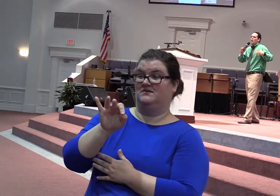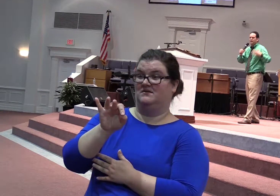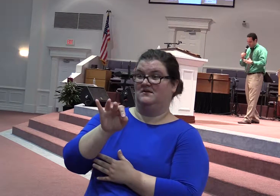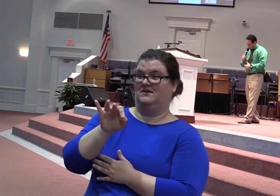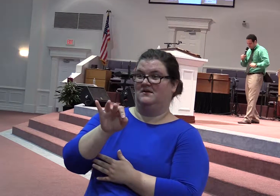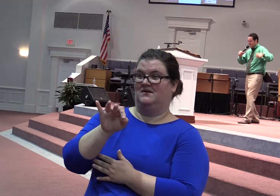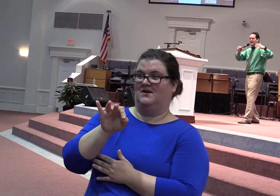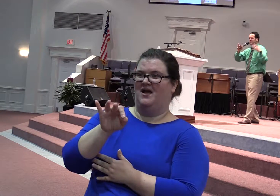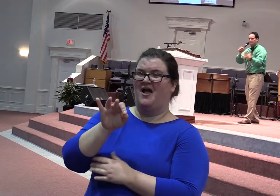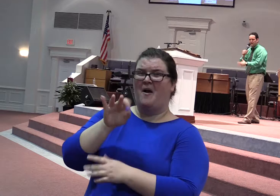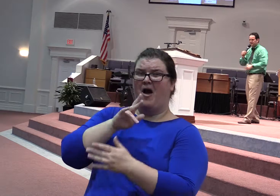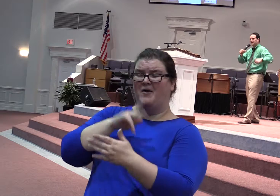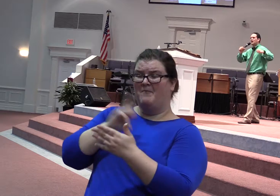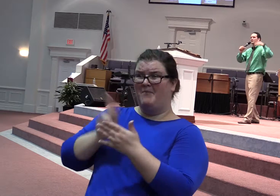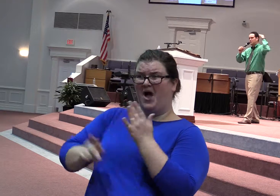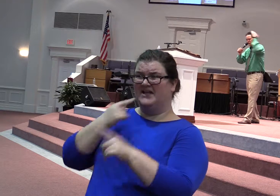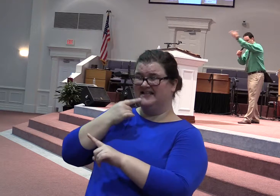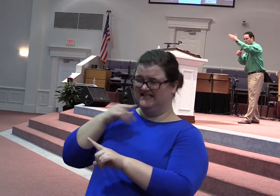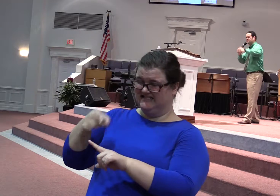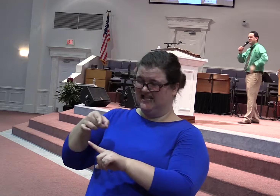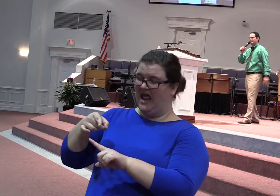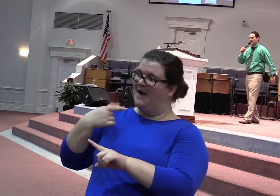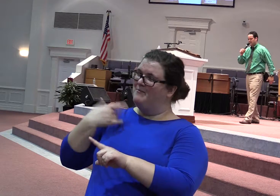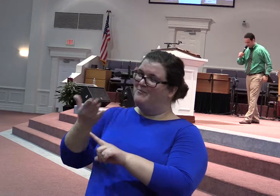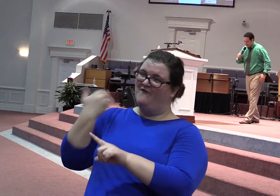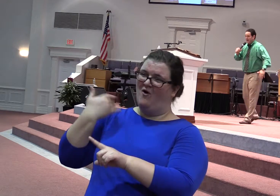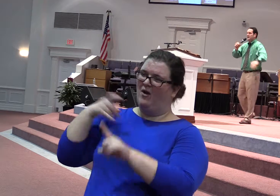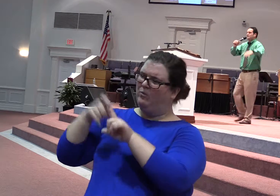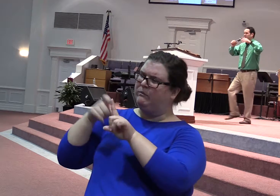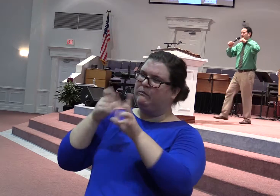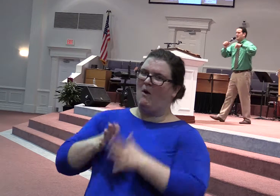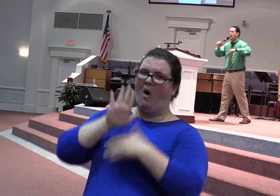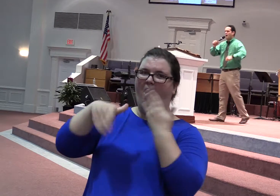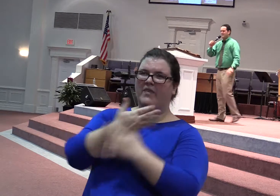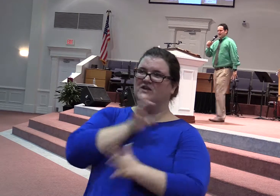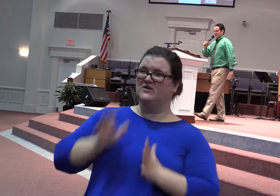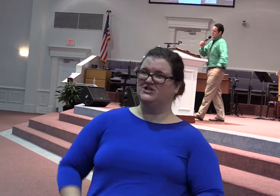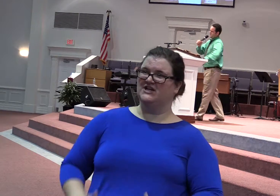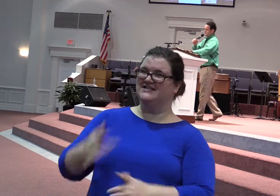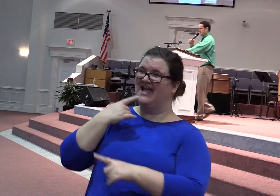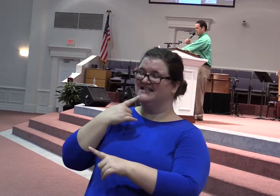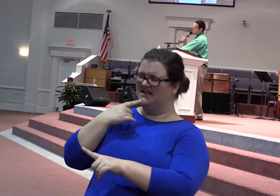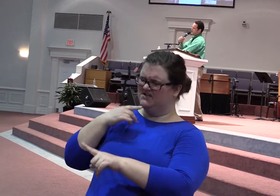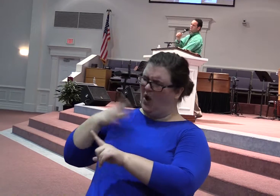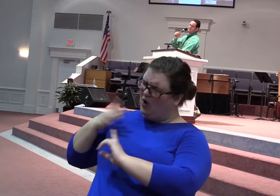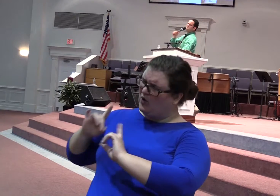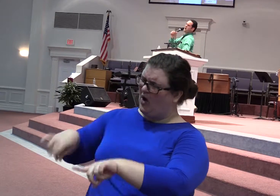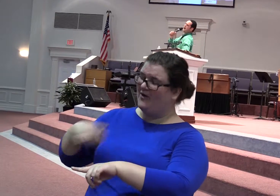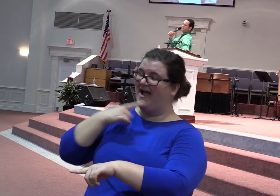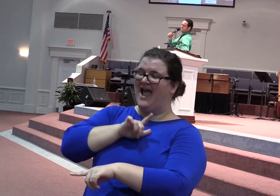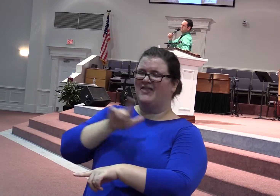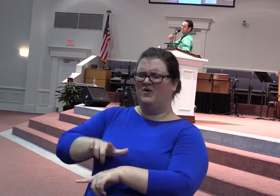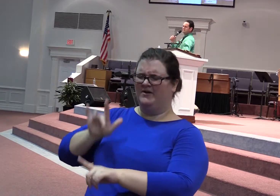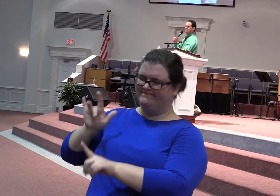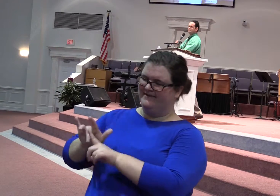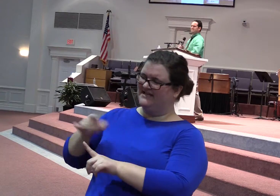the Lord calls him, and he put us in his heart to go to Jerusalem and preach. And he's fixing to go, and all of a sudden this certain